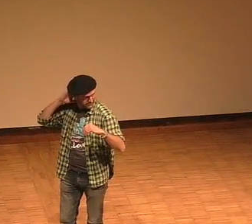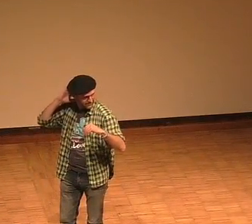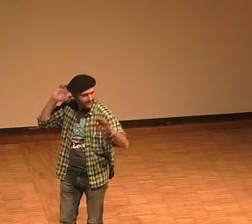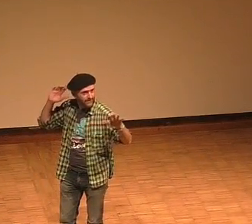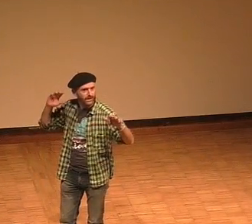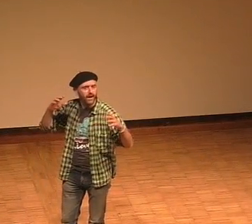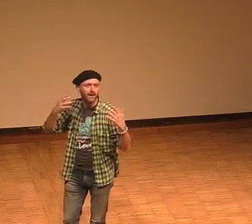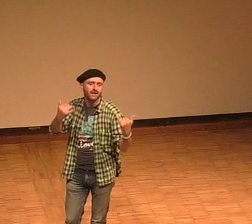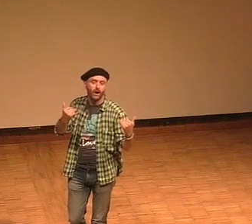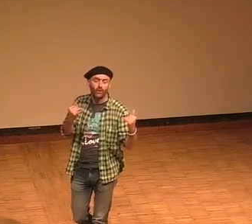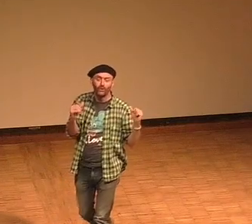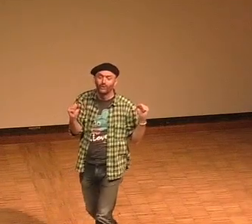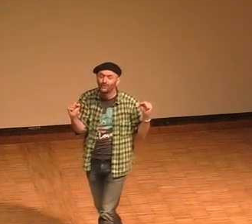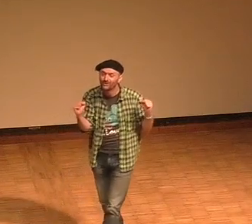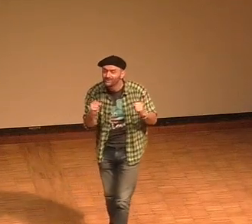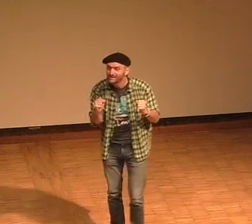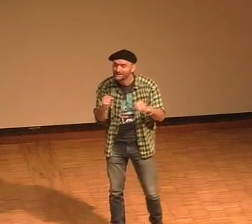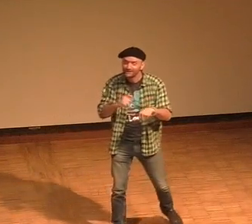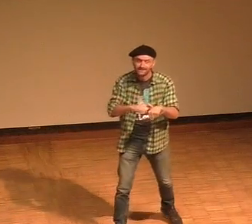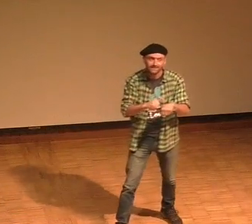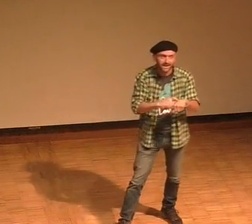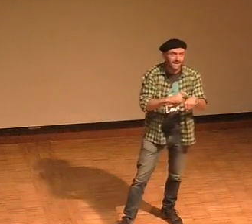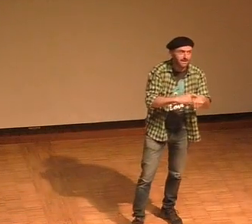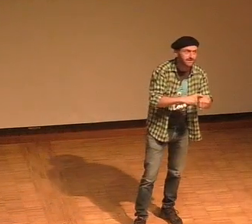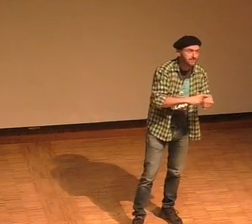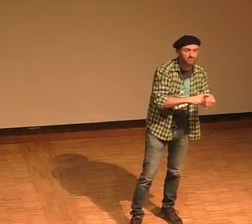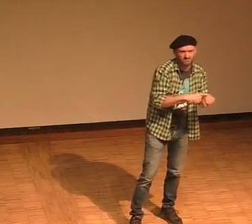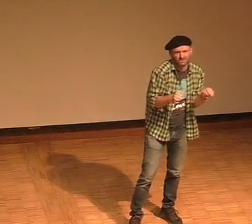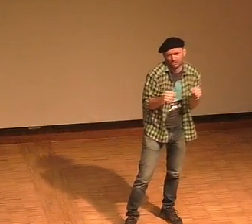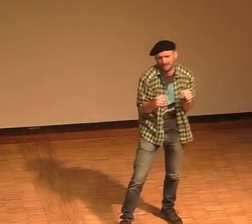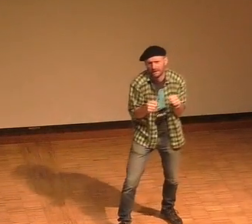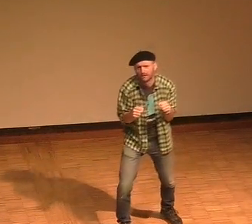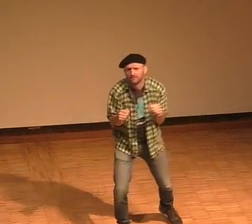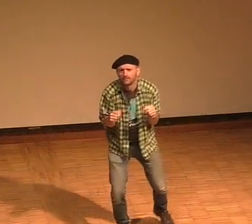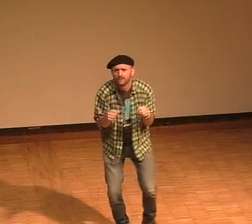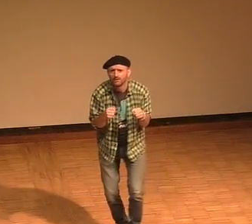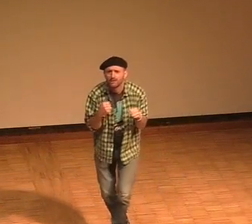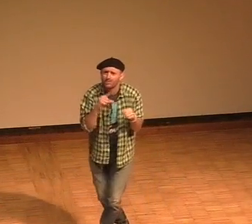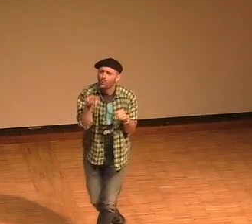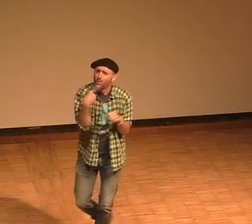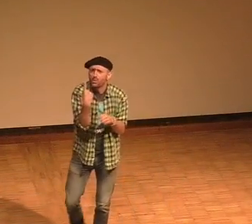and see me. And now it's starting to be winter, and it's cold.